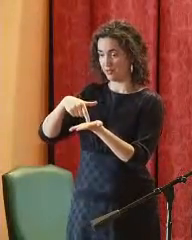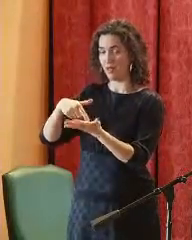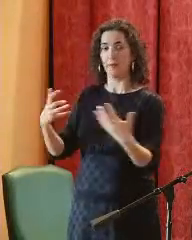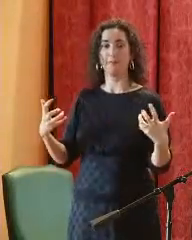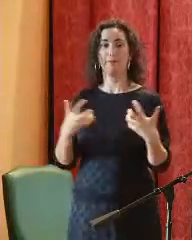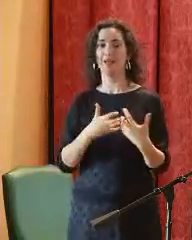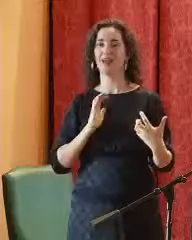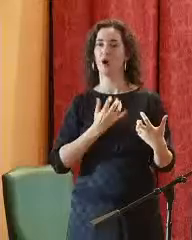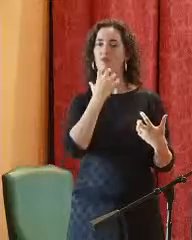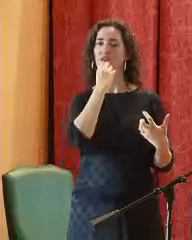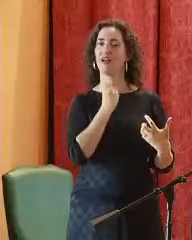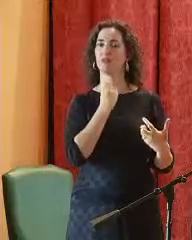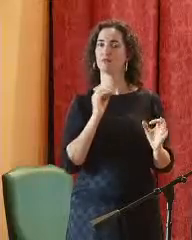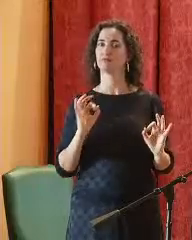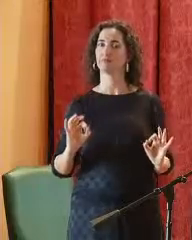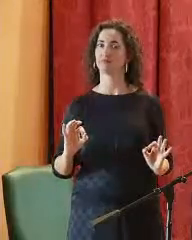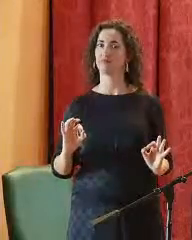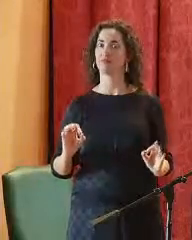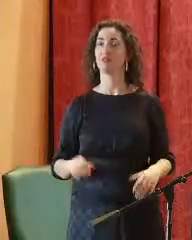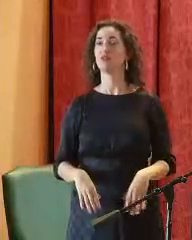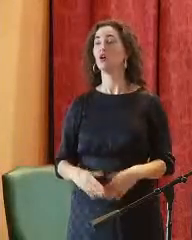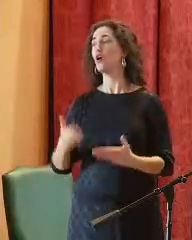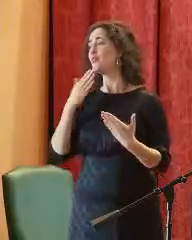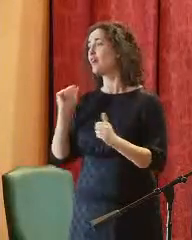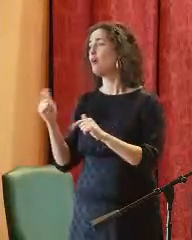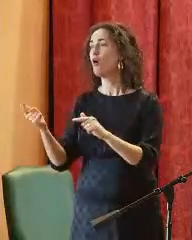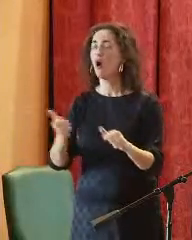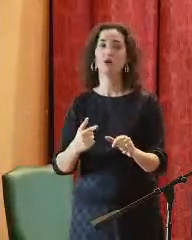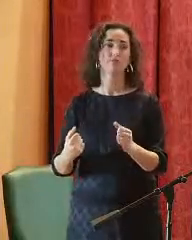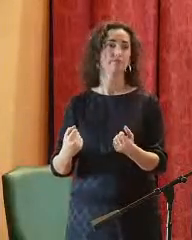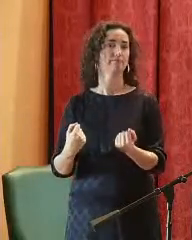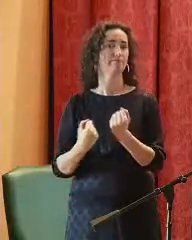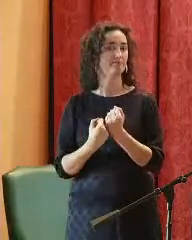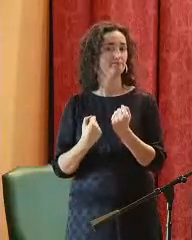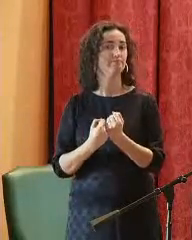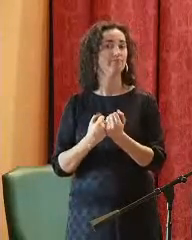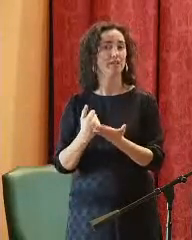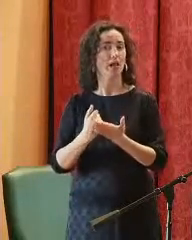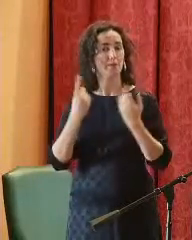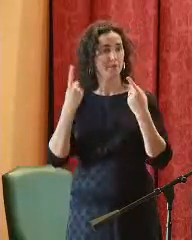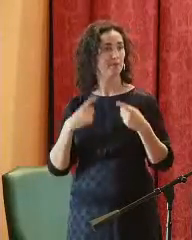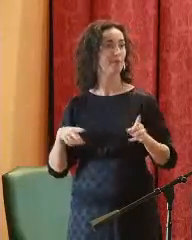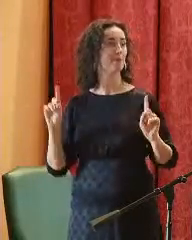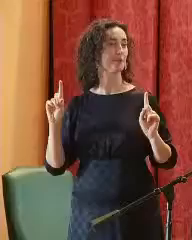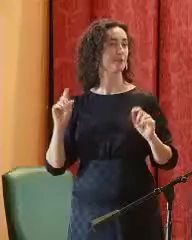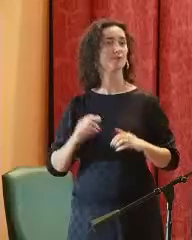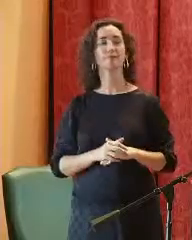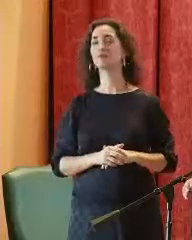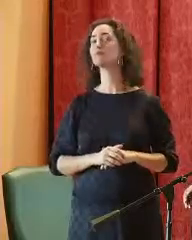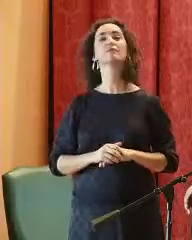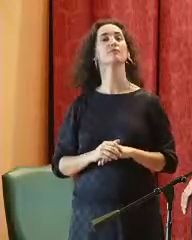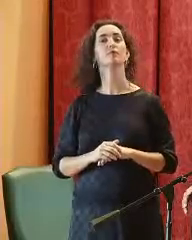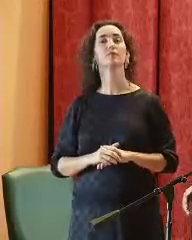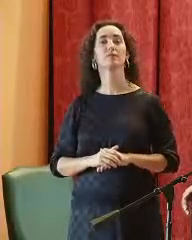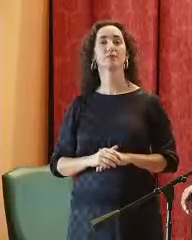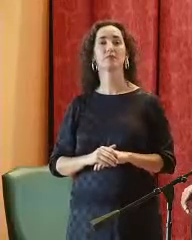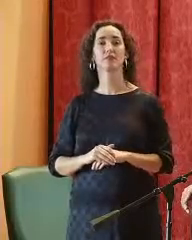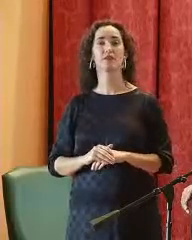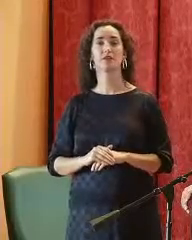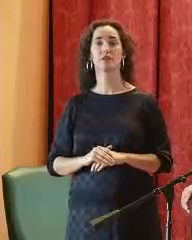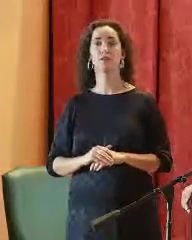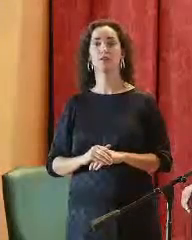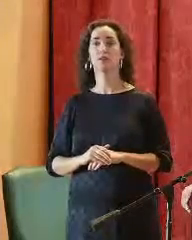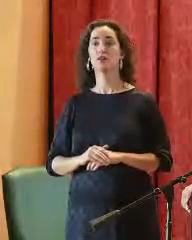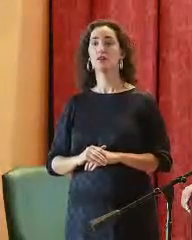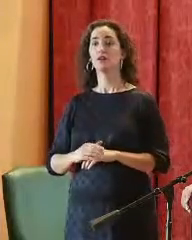values. So I appreciate everyone's help in making sure that that happened. We have been able to significantly raise rates for home